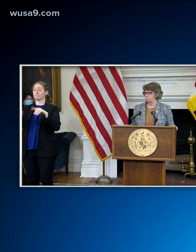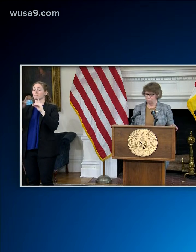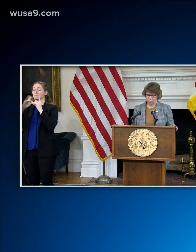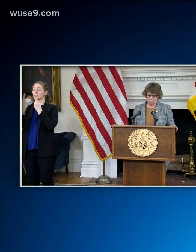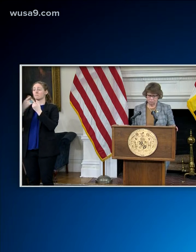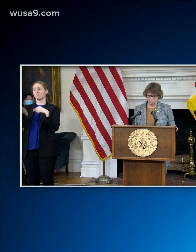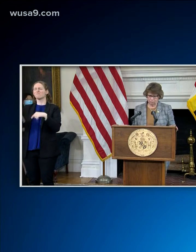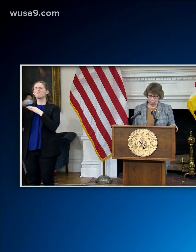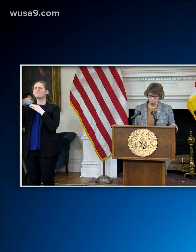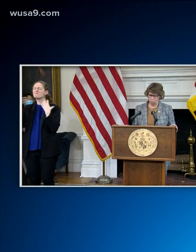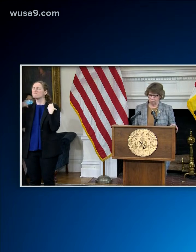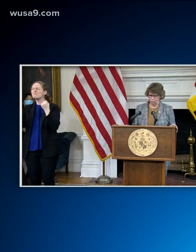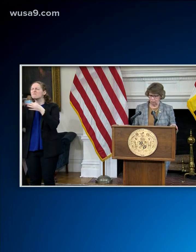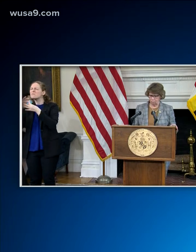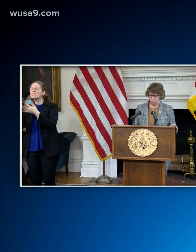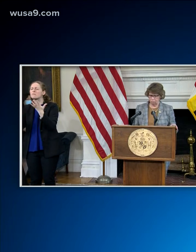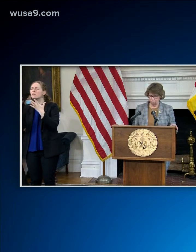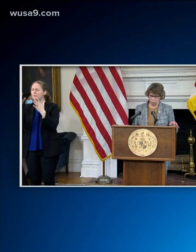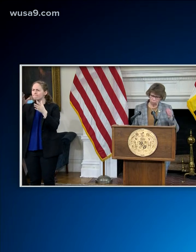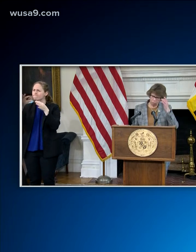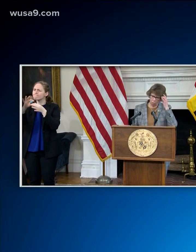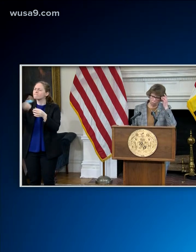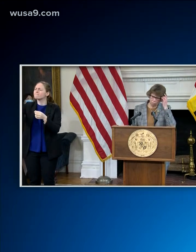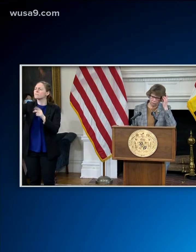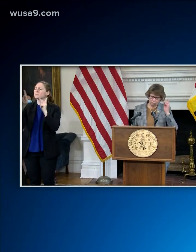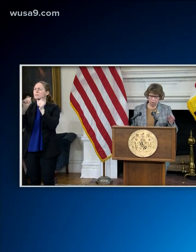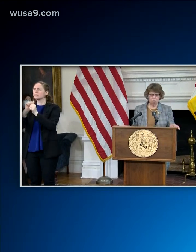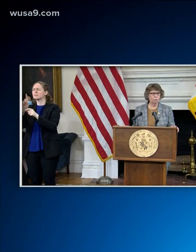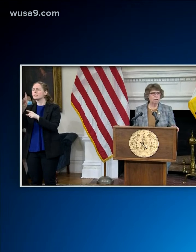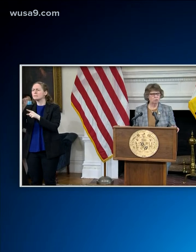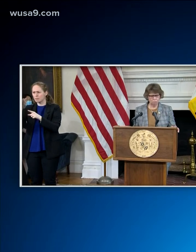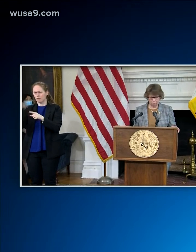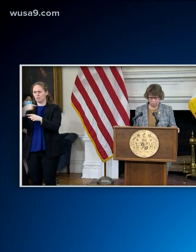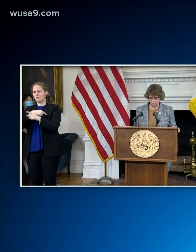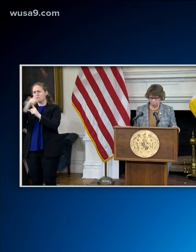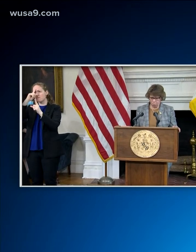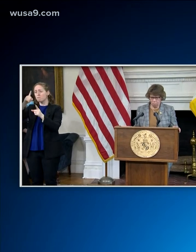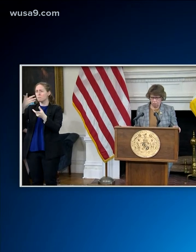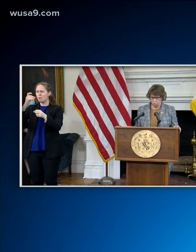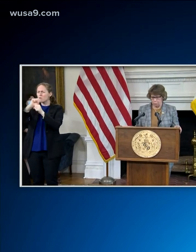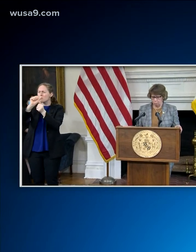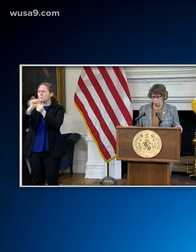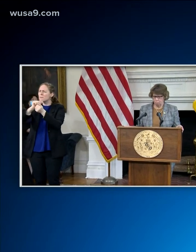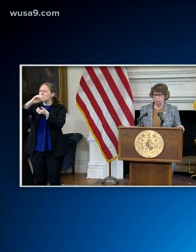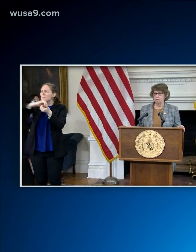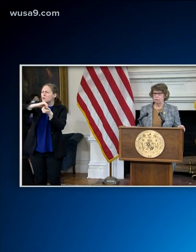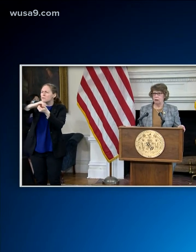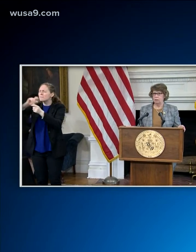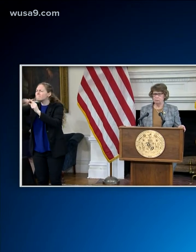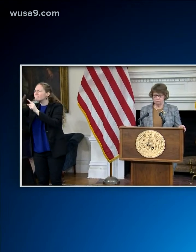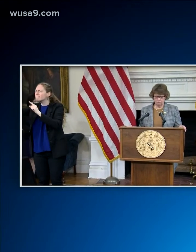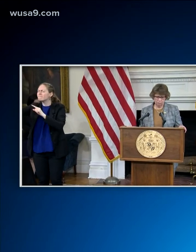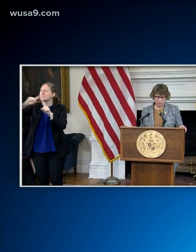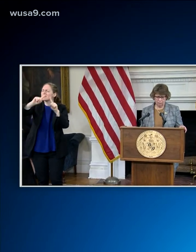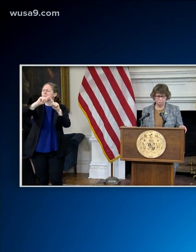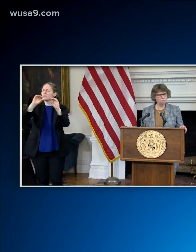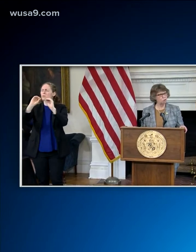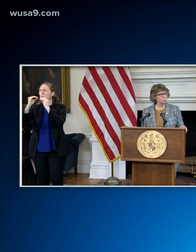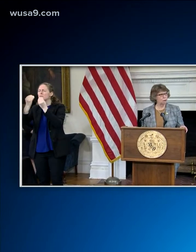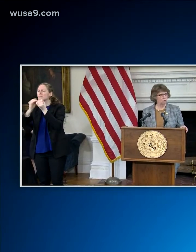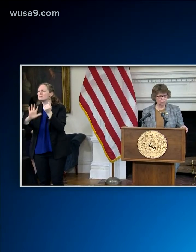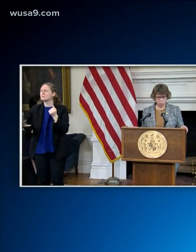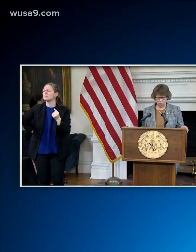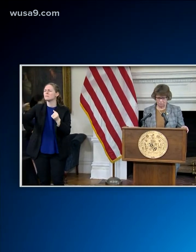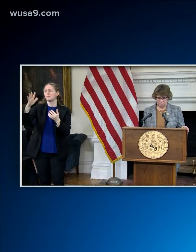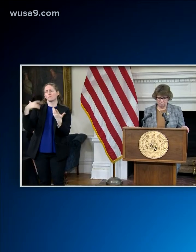Maryland Department of Disabilities works collaboratively with all state government agencies. Our department provides guidance and